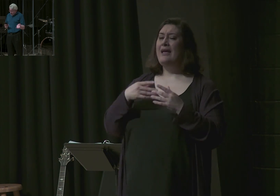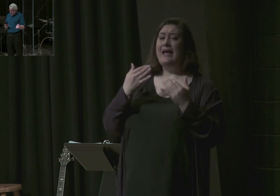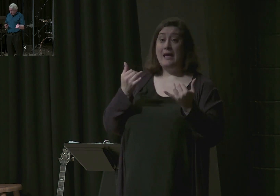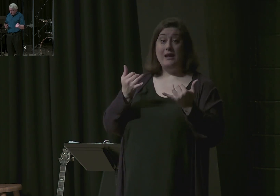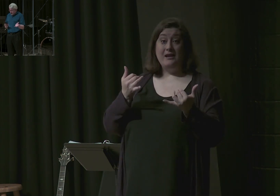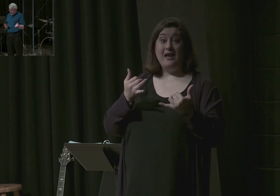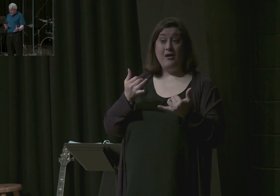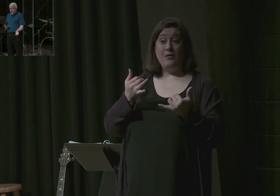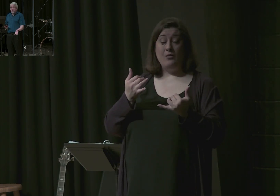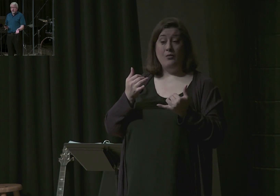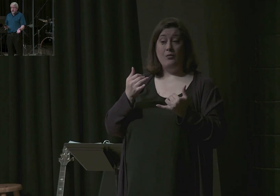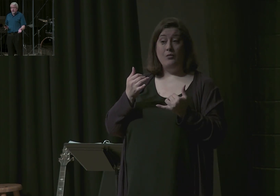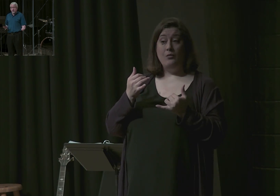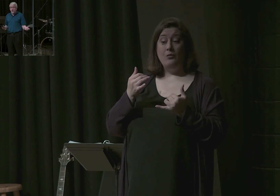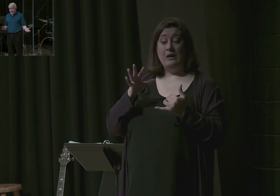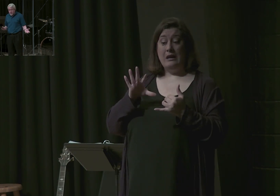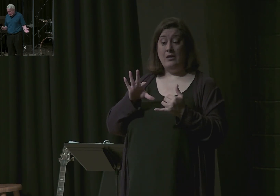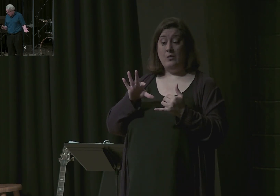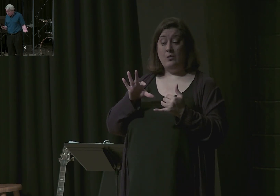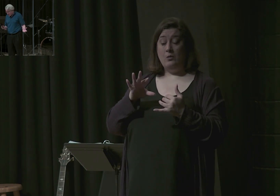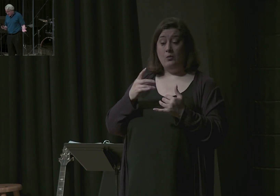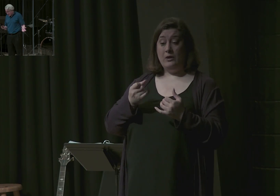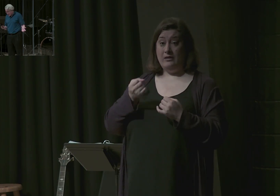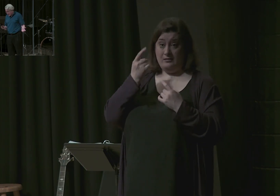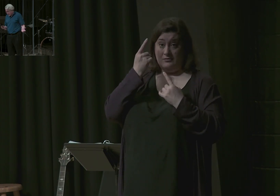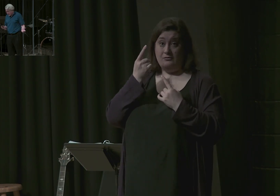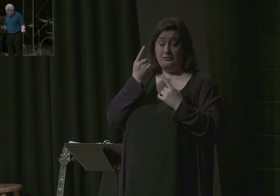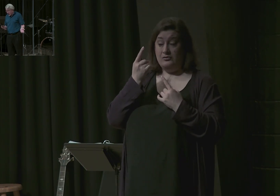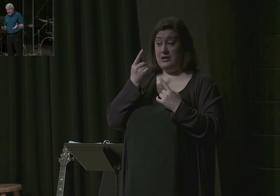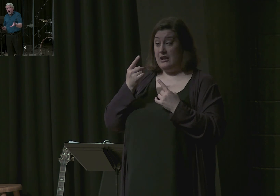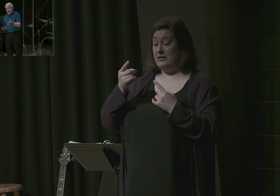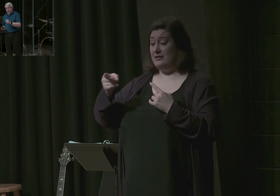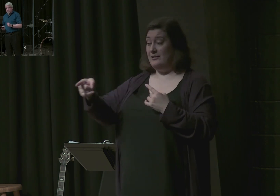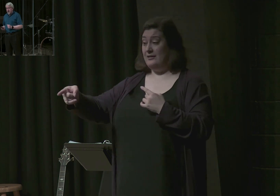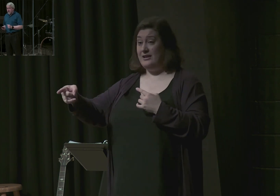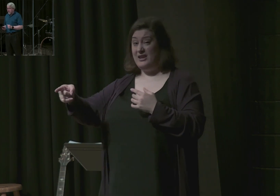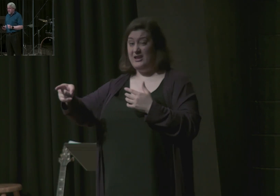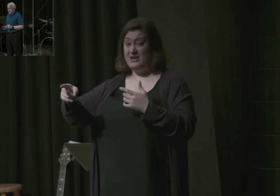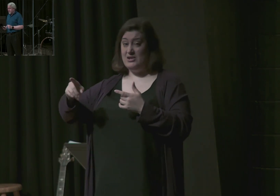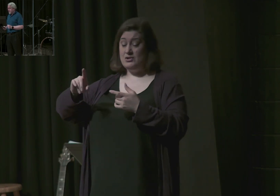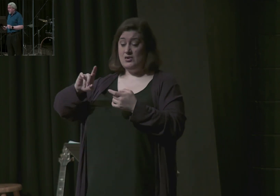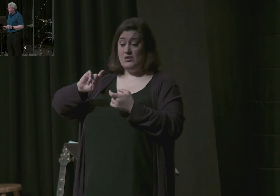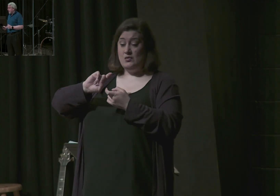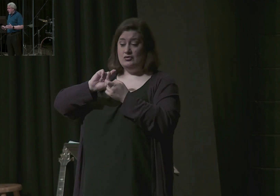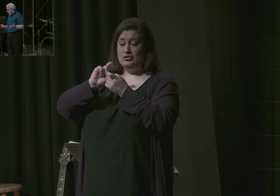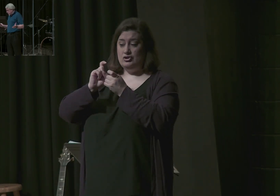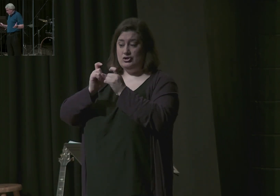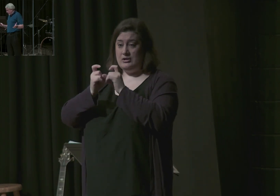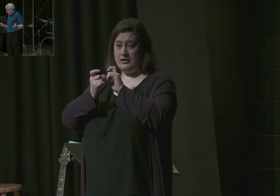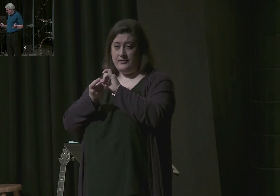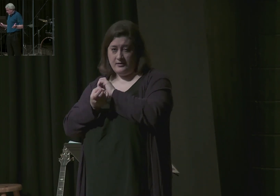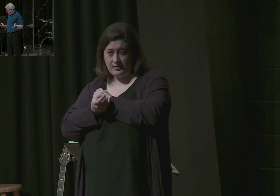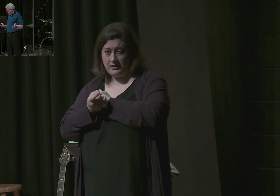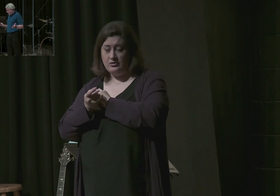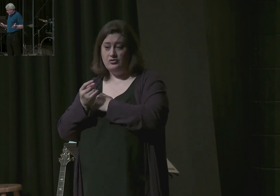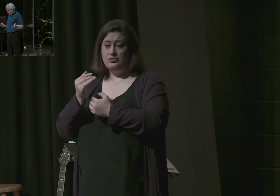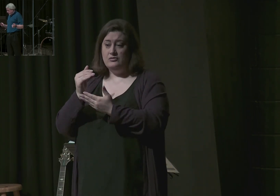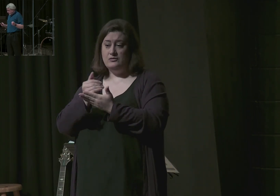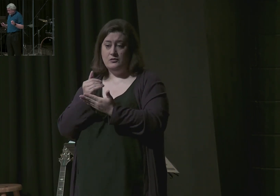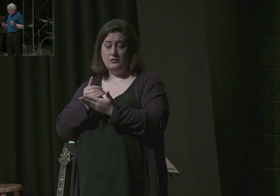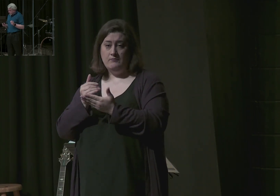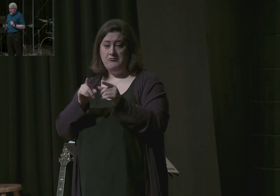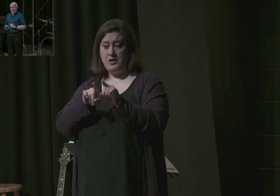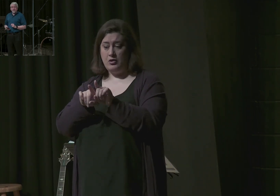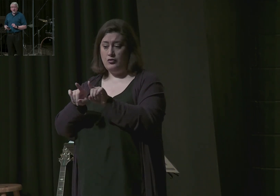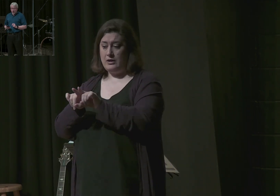had constantly been changing the agreement. Yet God helped Jacob at each point.